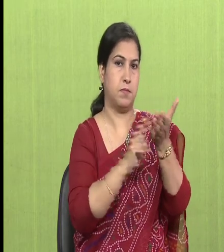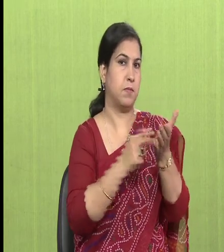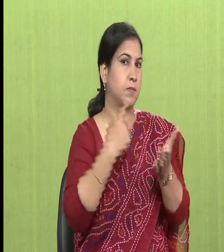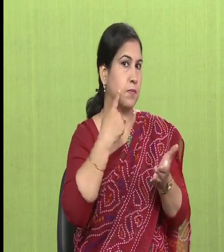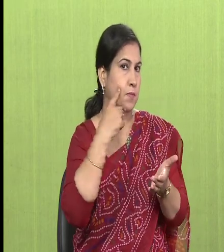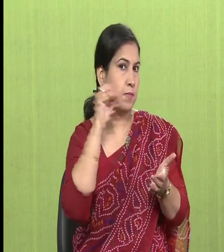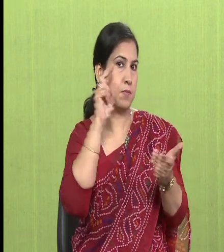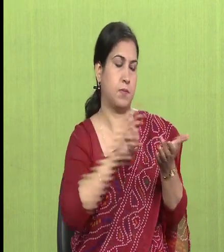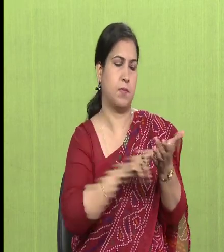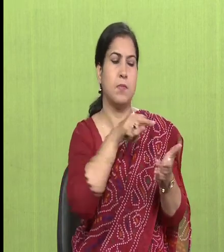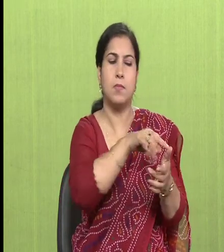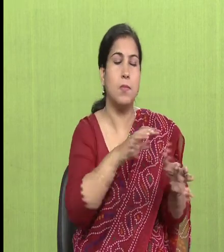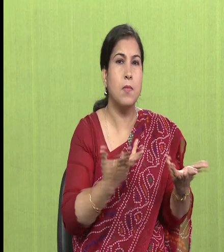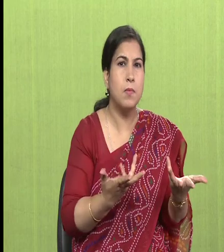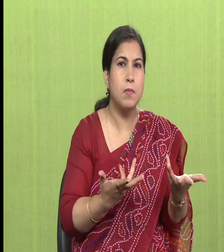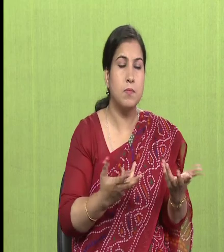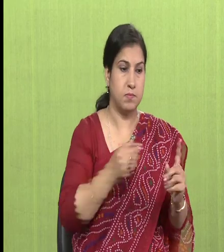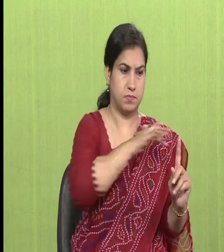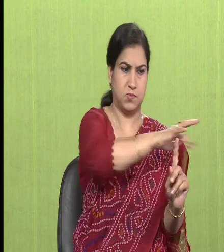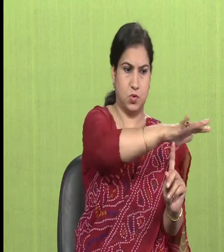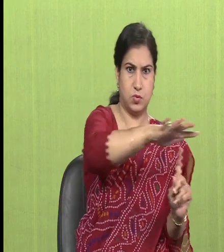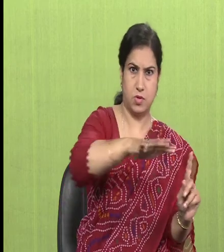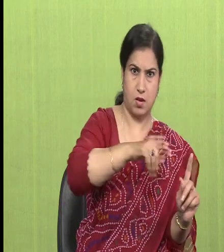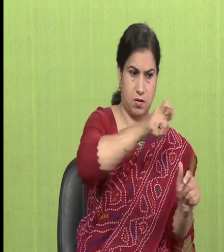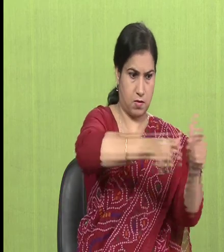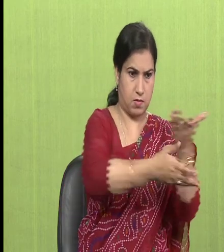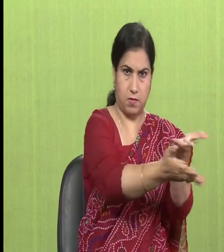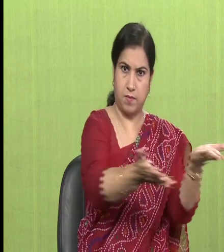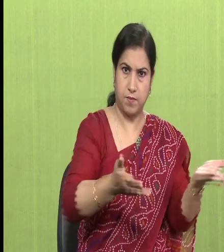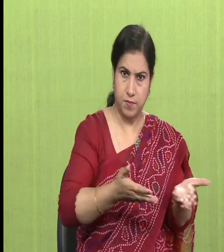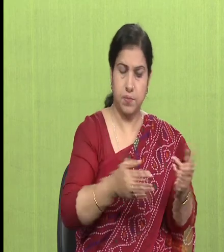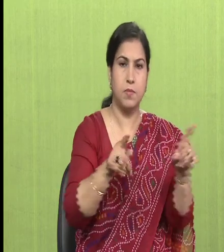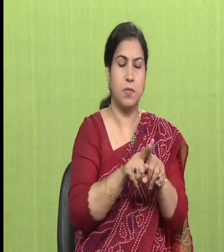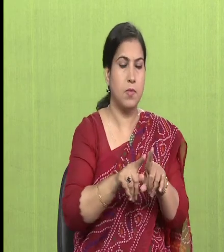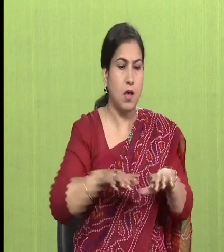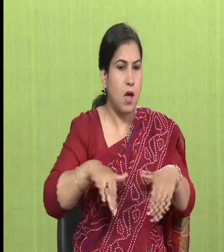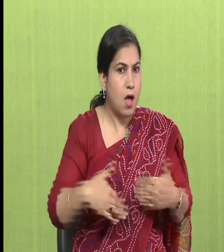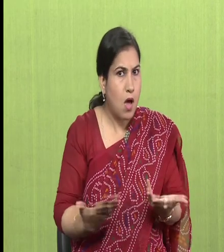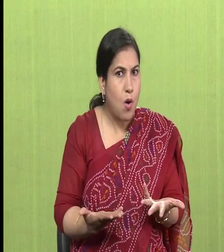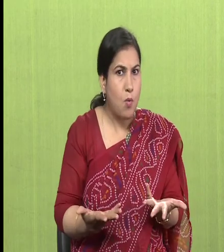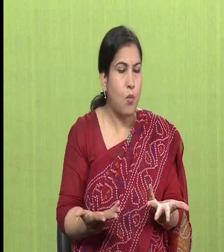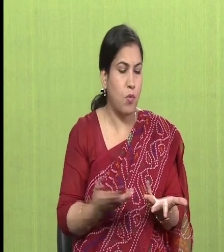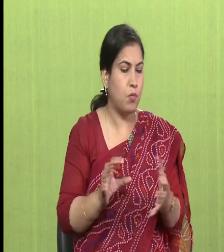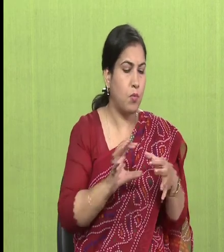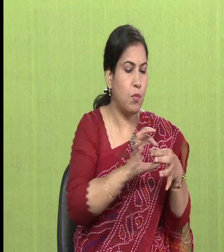Sociology studies the structure of a society and how it works.